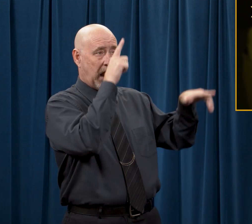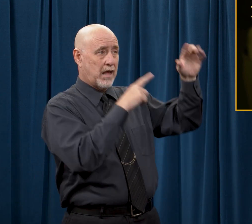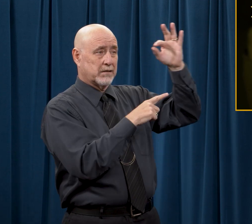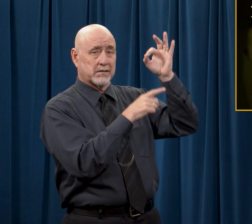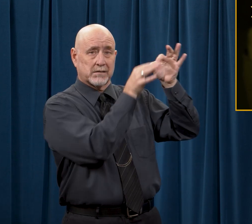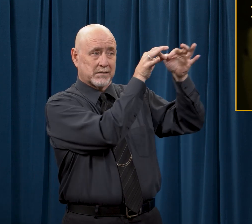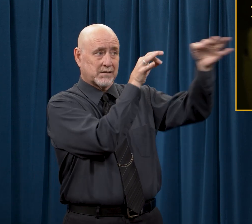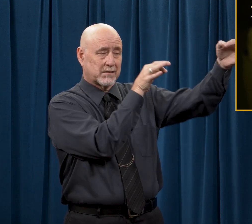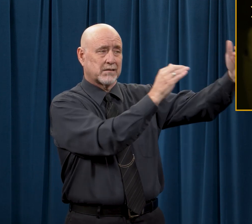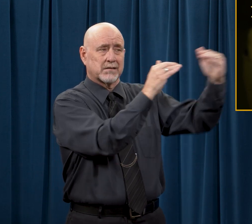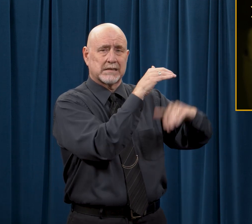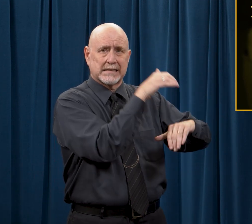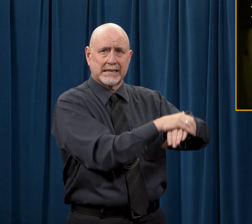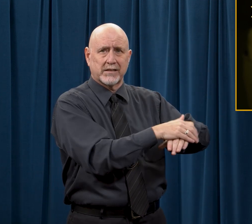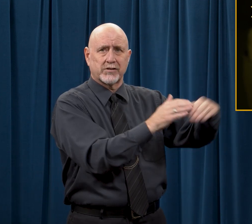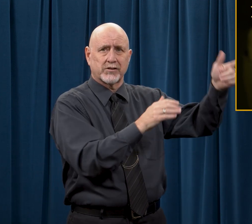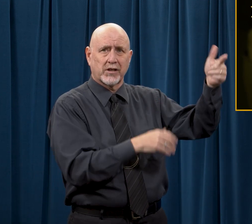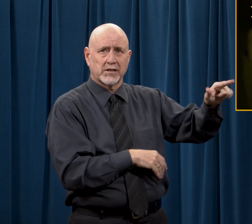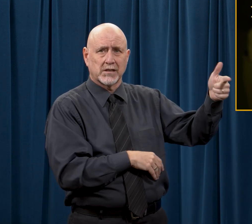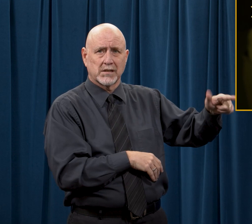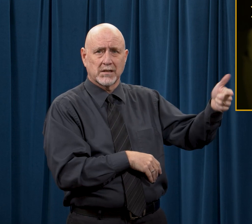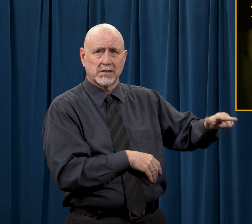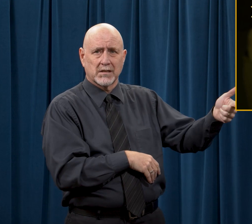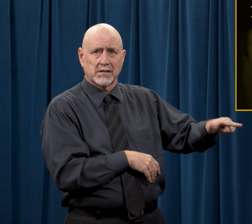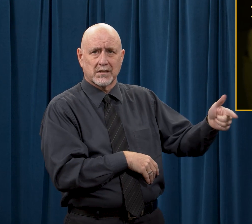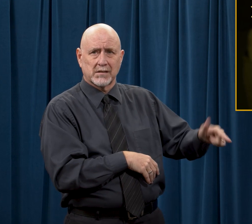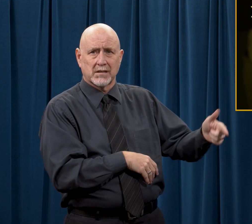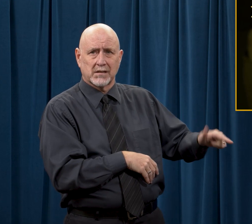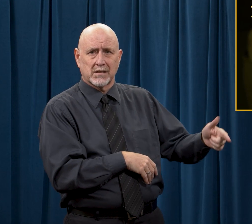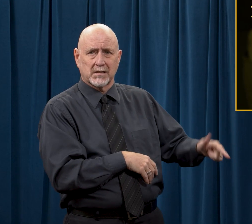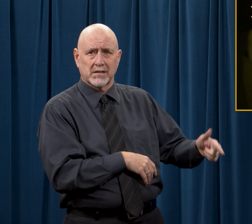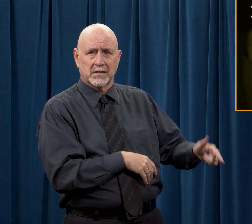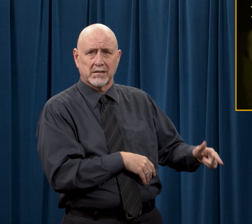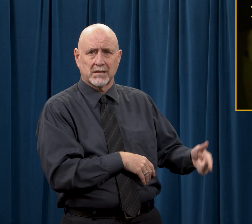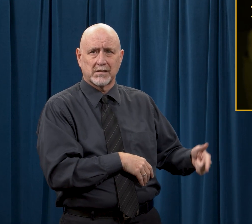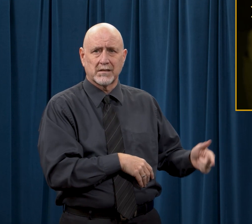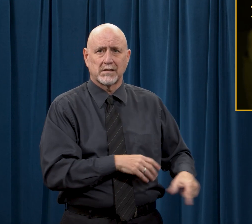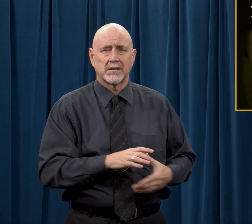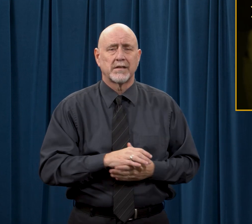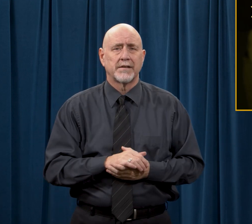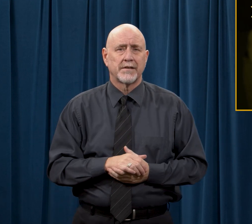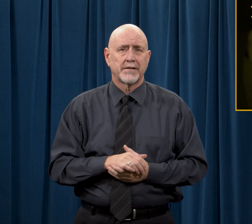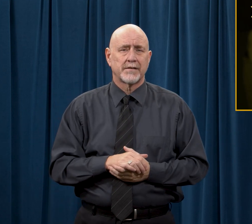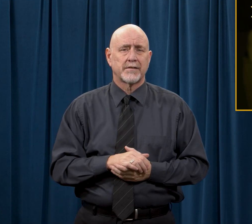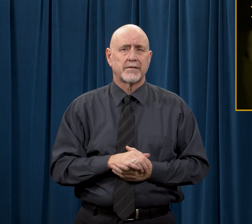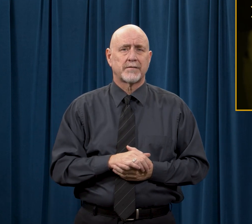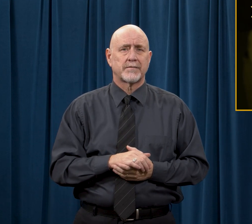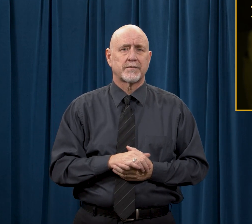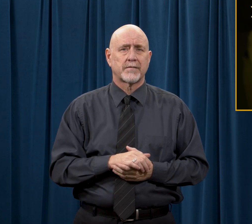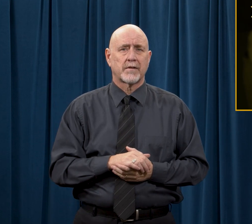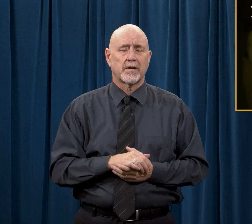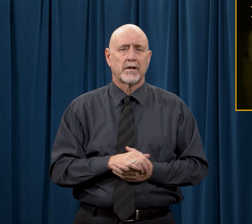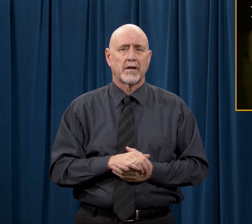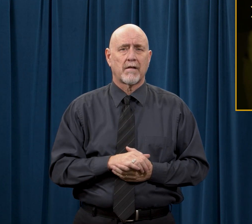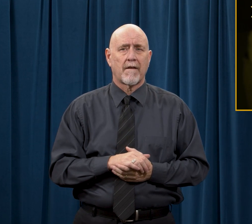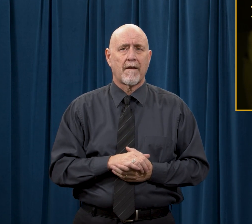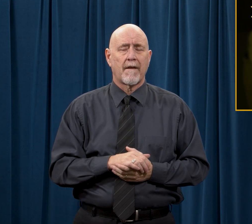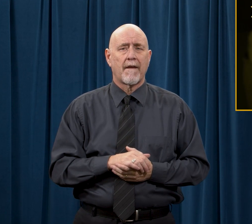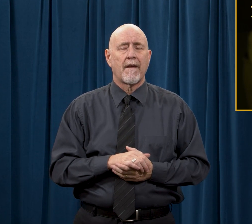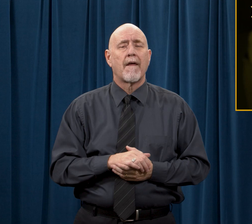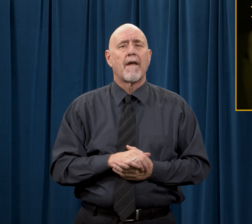how each verse was translated into English, and so you have both the Latin and the English